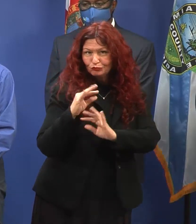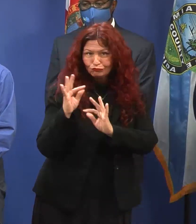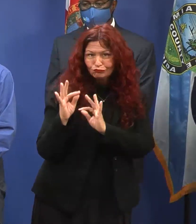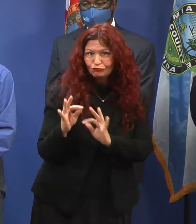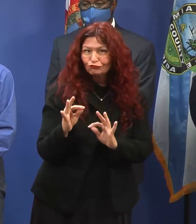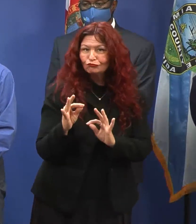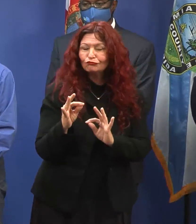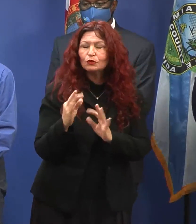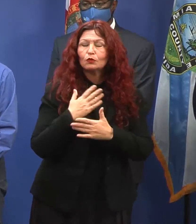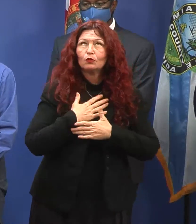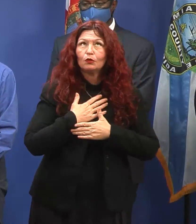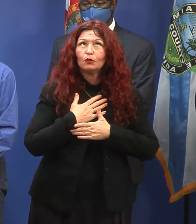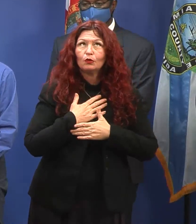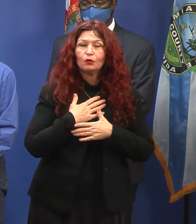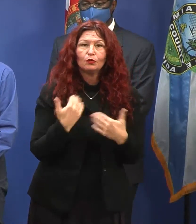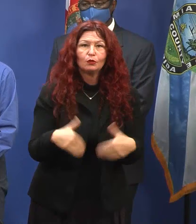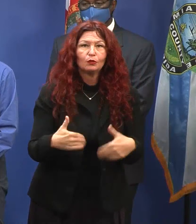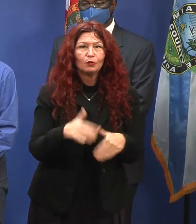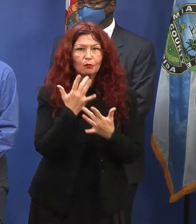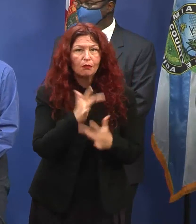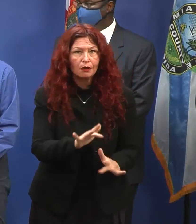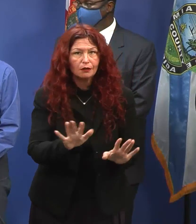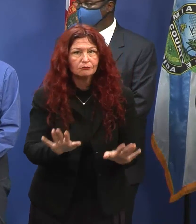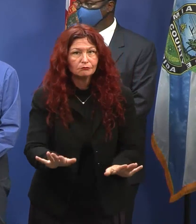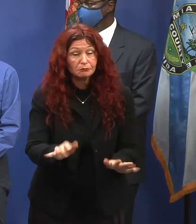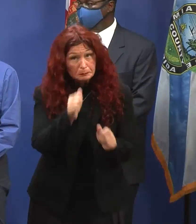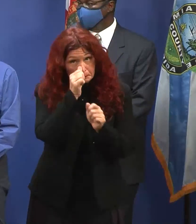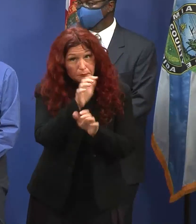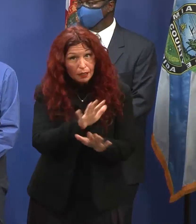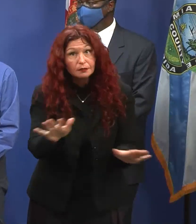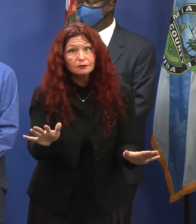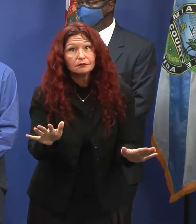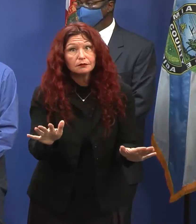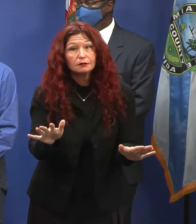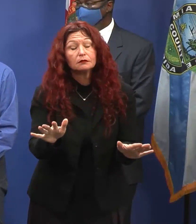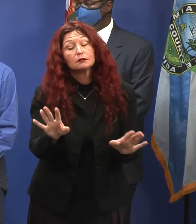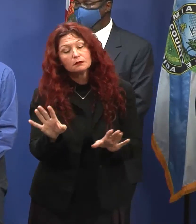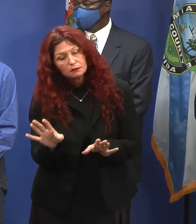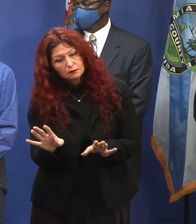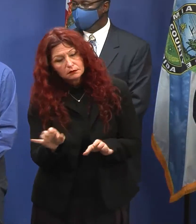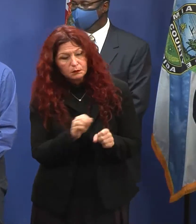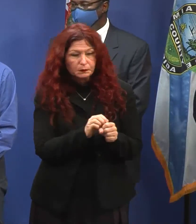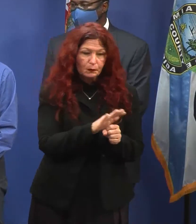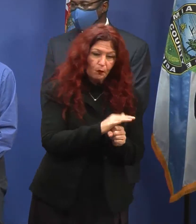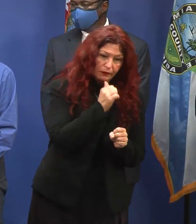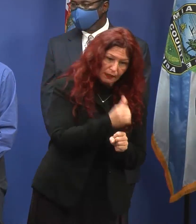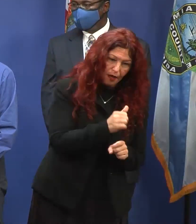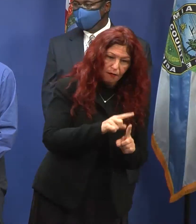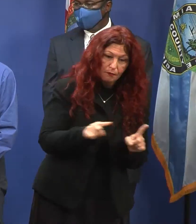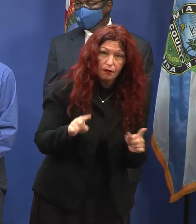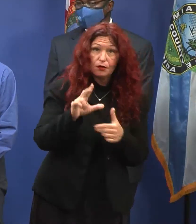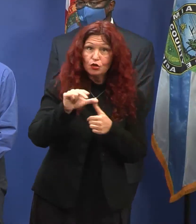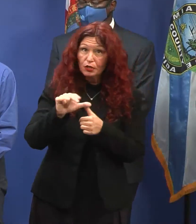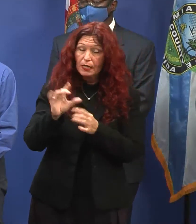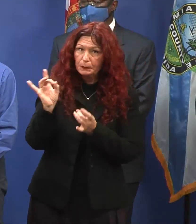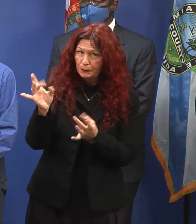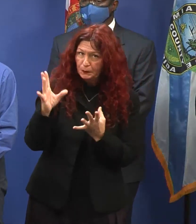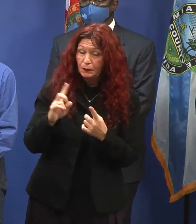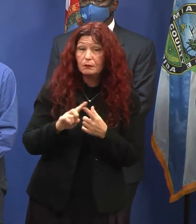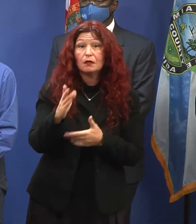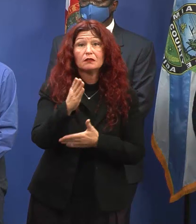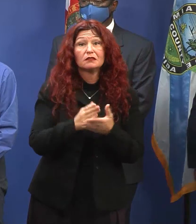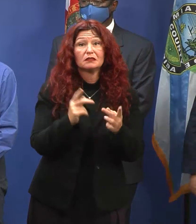we were really blessed. Blessed beyond reason, other areas weren't. And they got hit very hard.